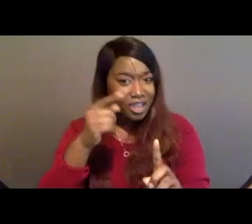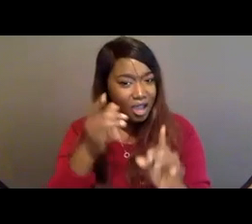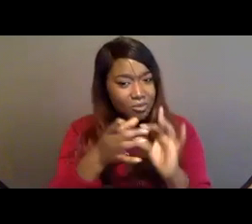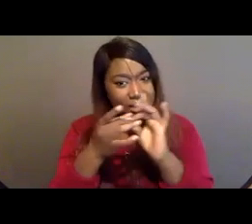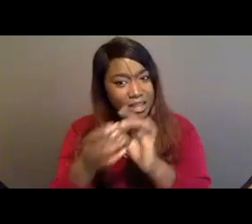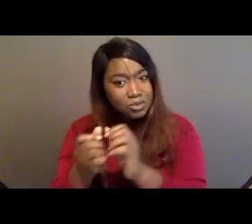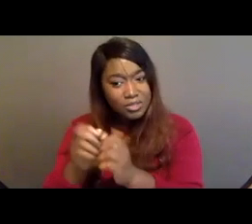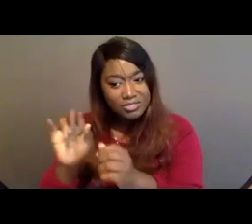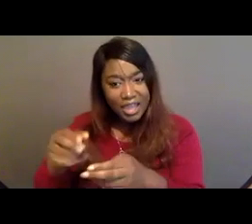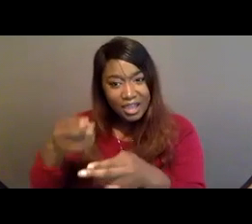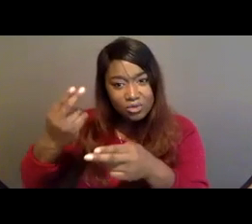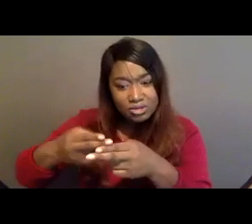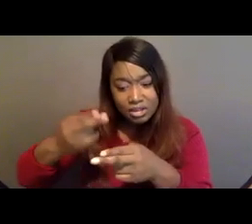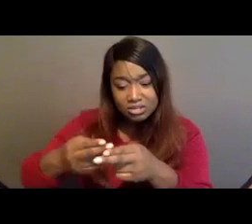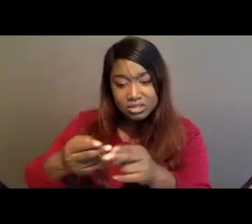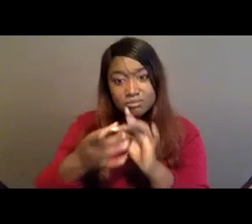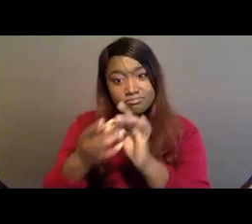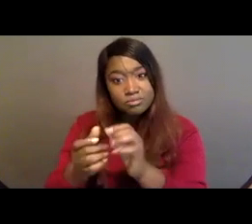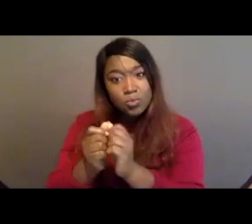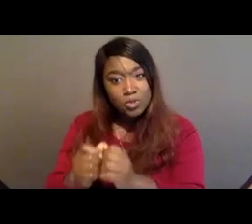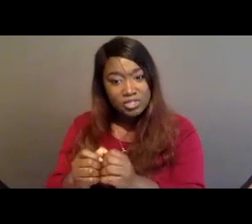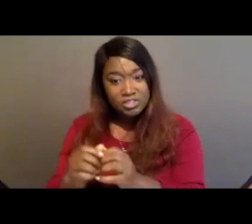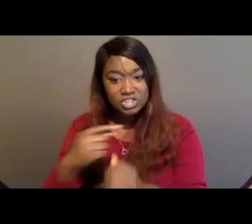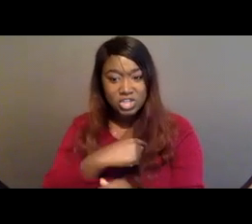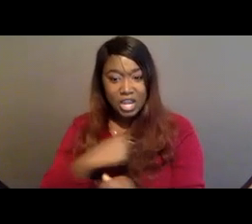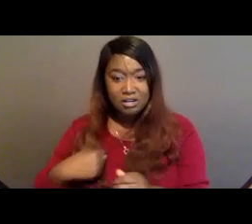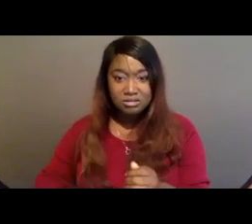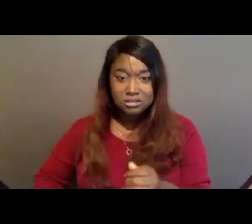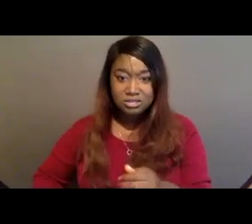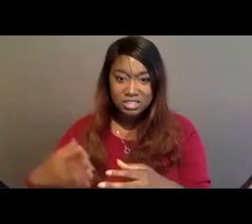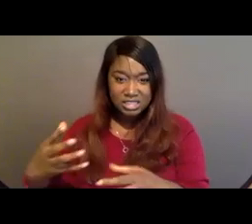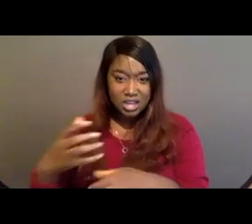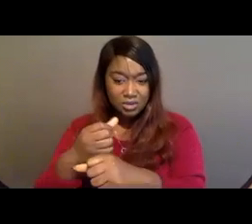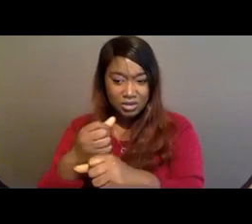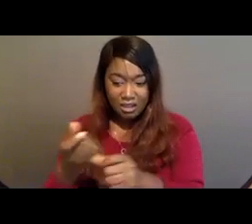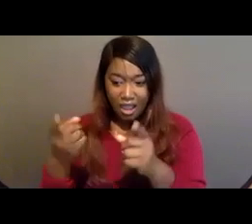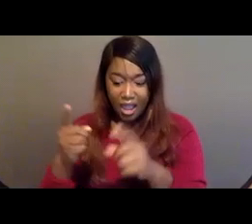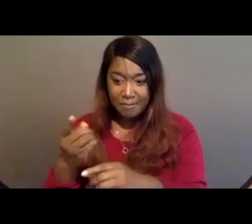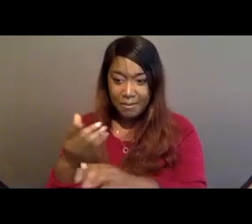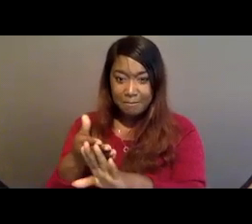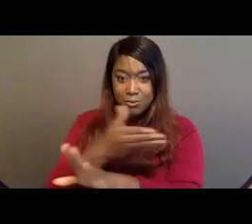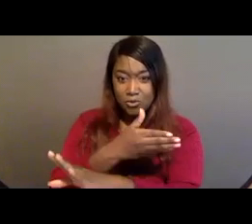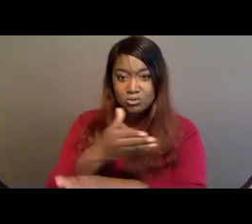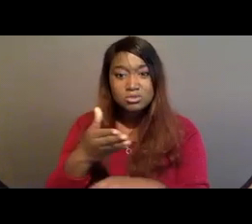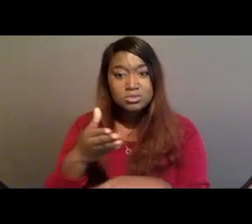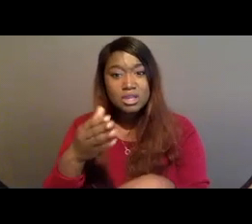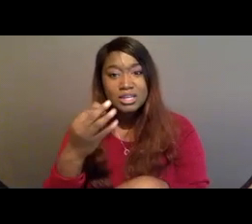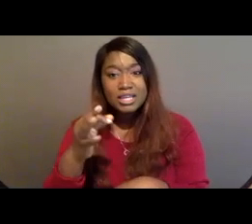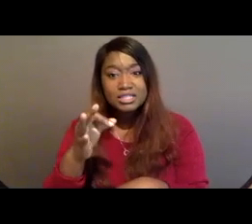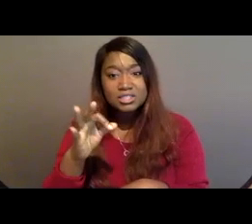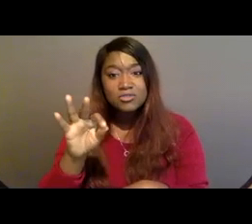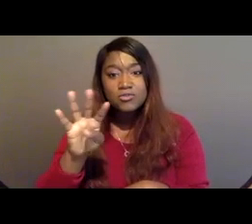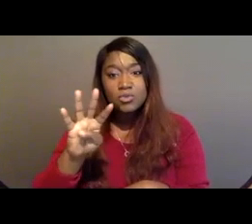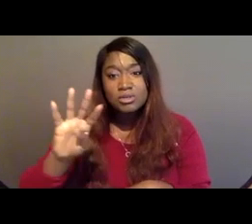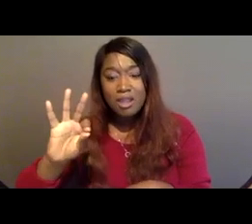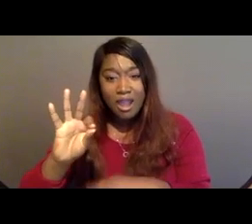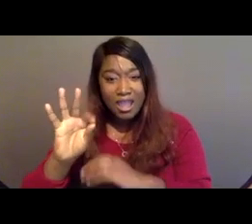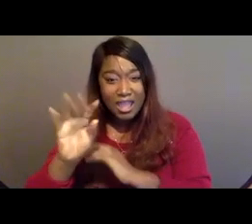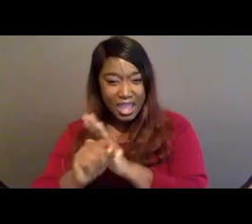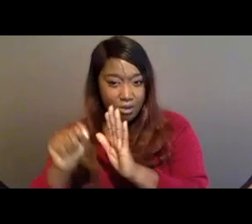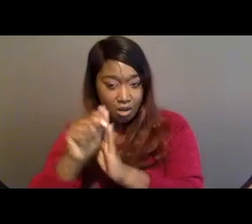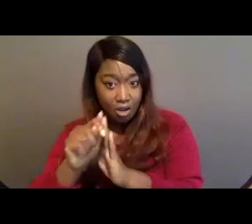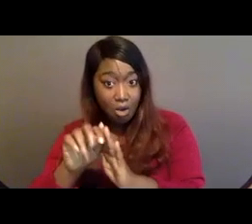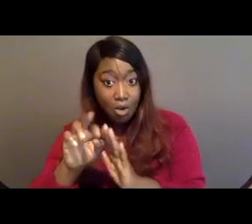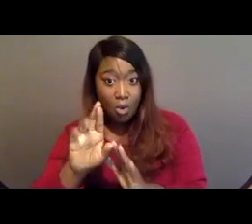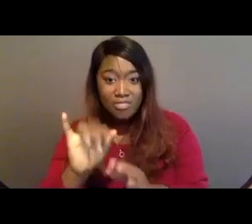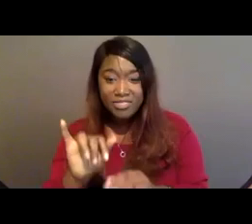over from China's consolidation in this, you know, post-1949 era? Or is this traditional lowercase